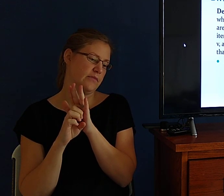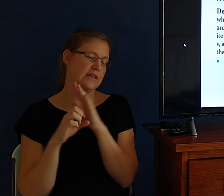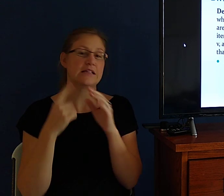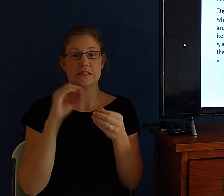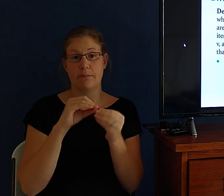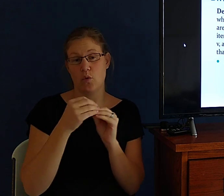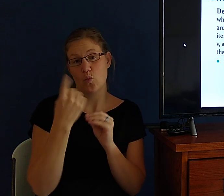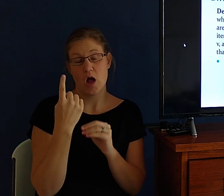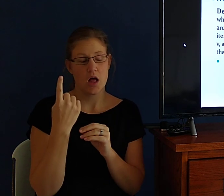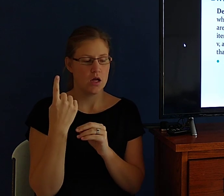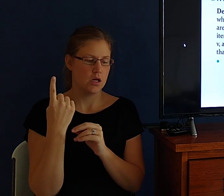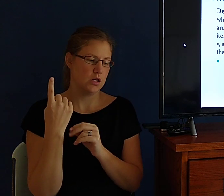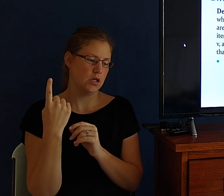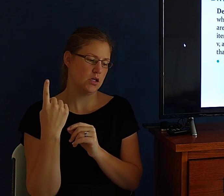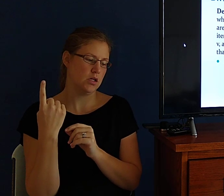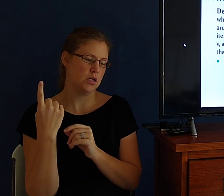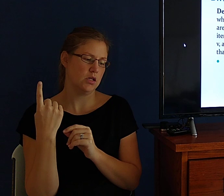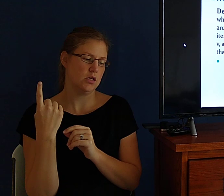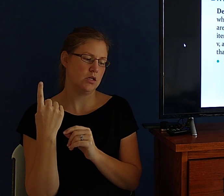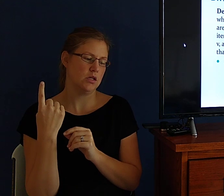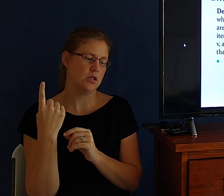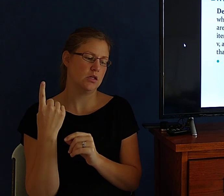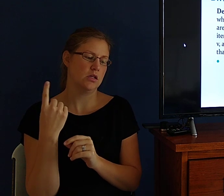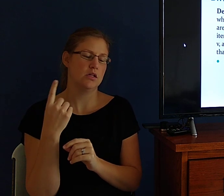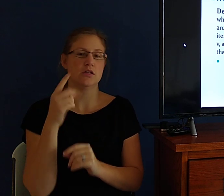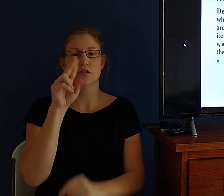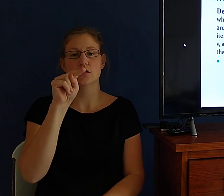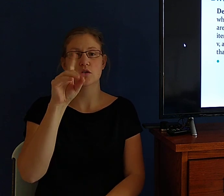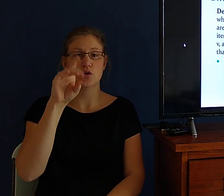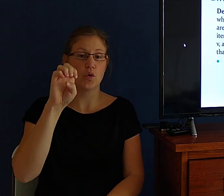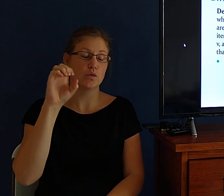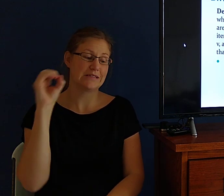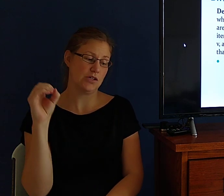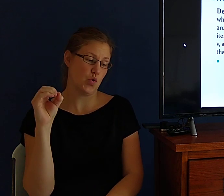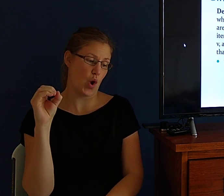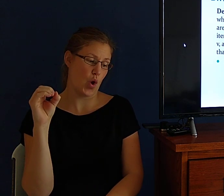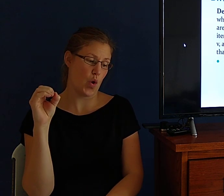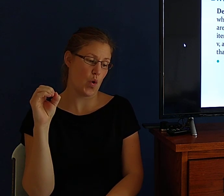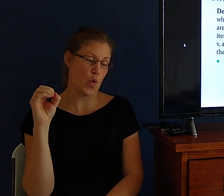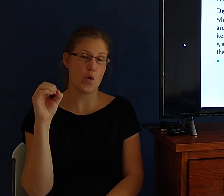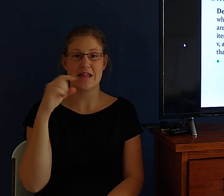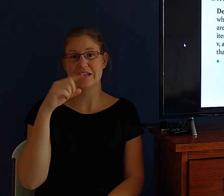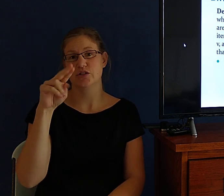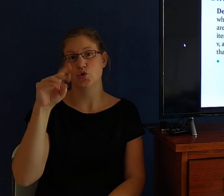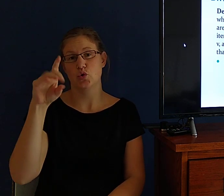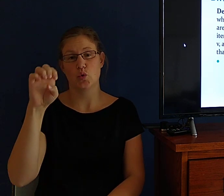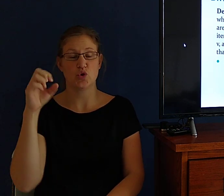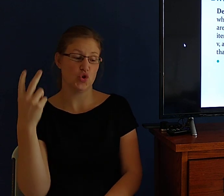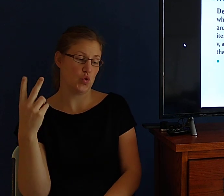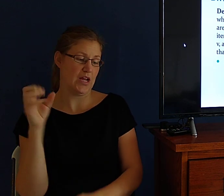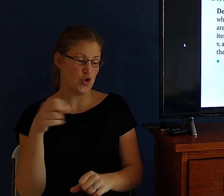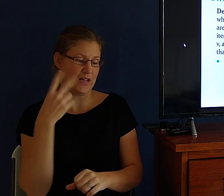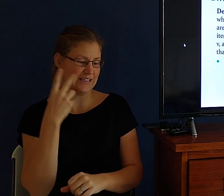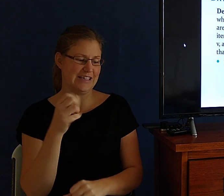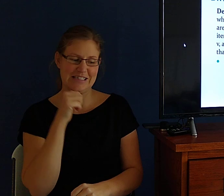1, this node 0, and this node 2, and you can see this is not only the name of the